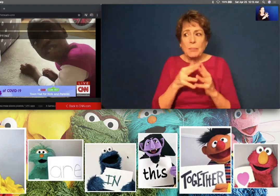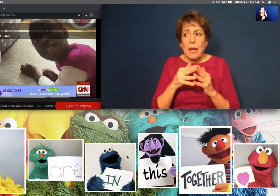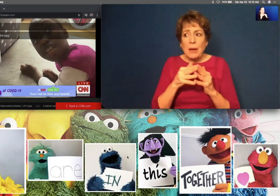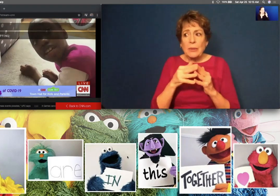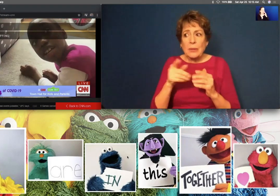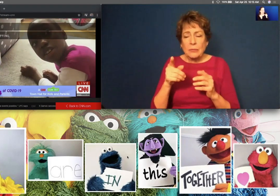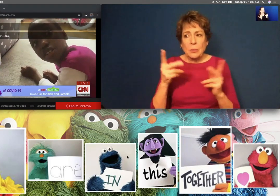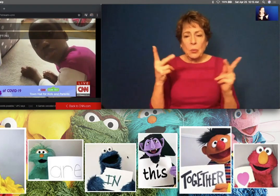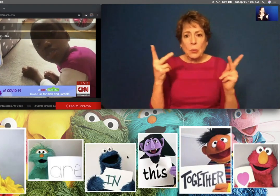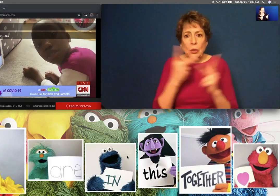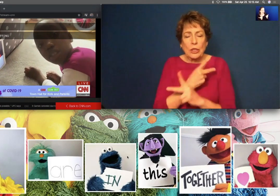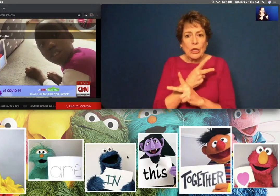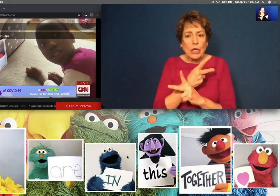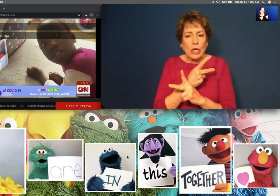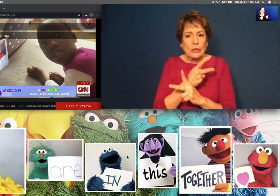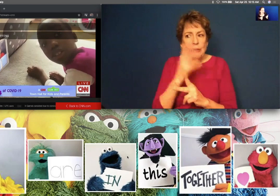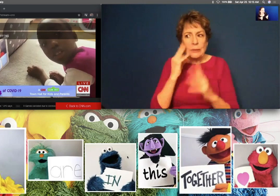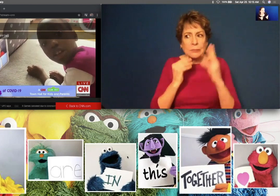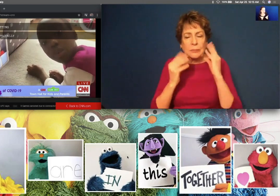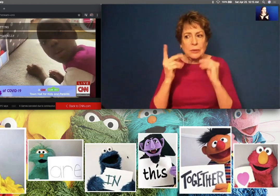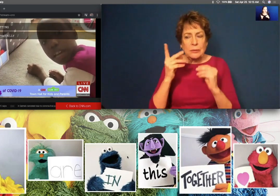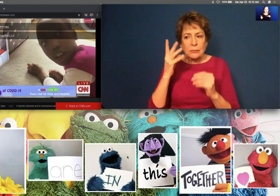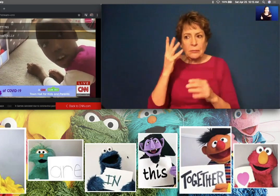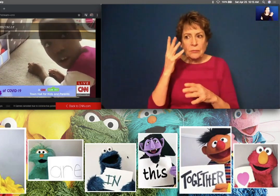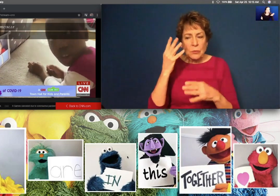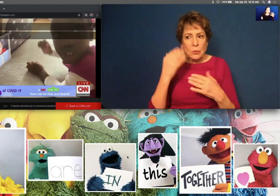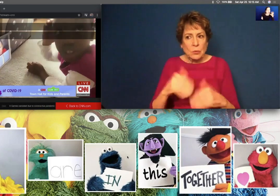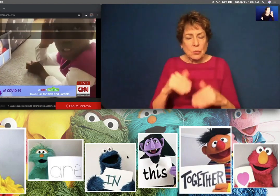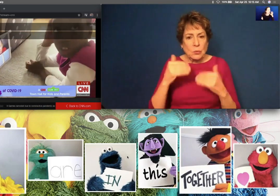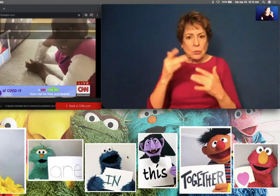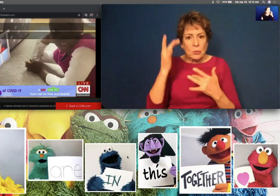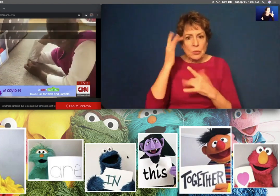it? Yeah. Why hard?